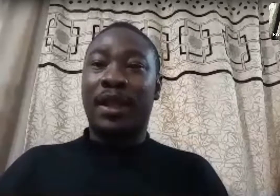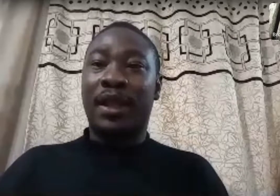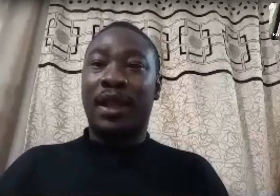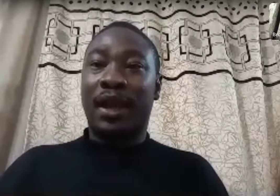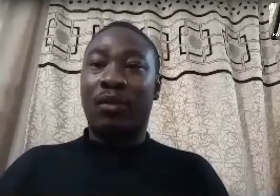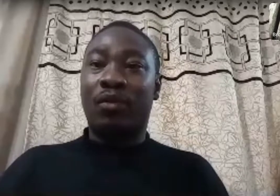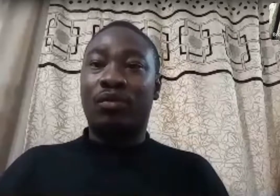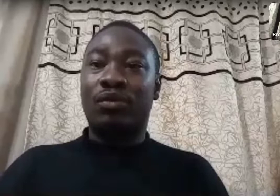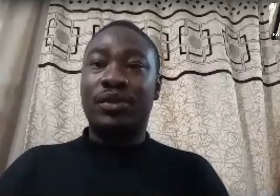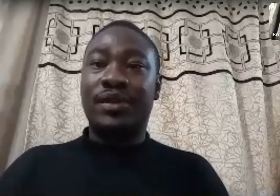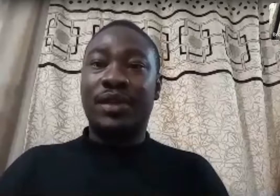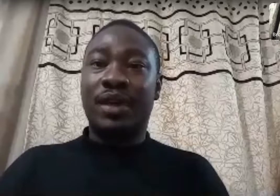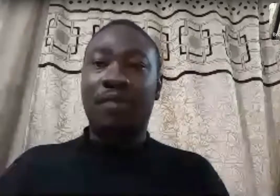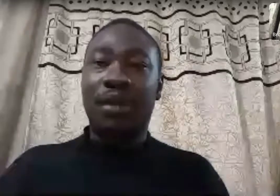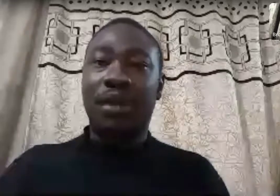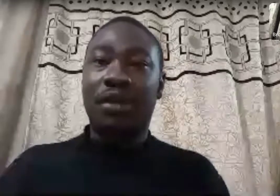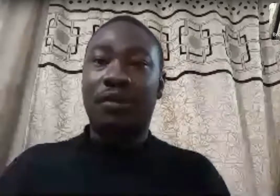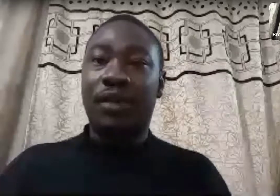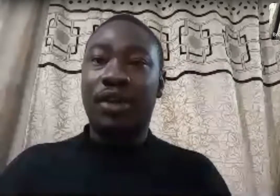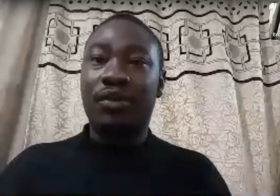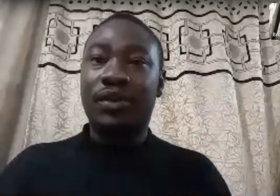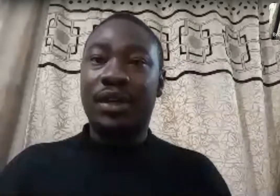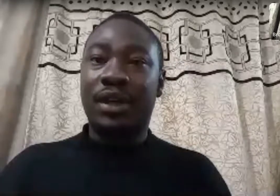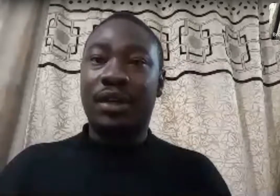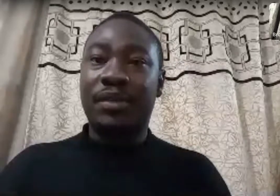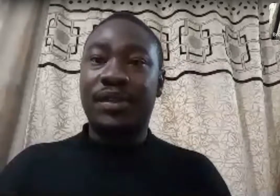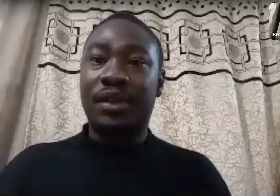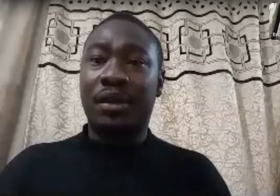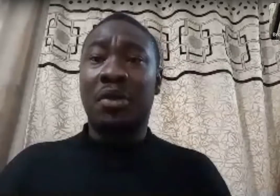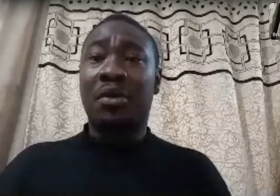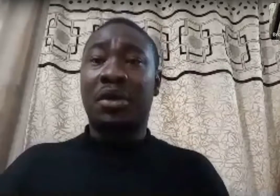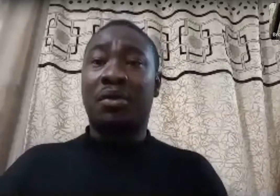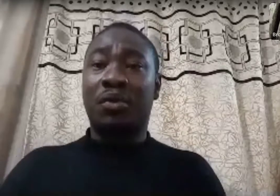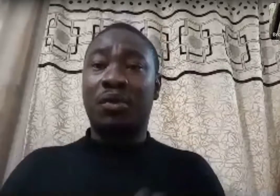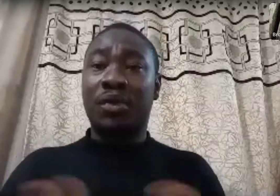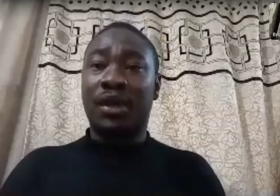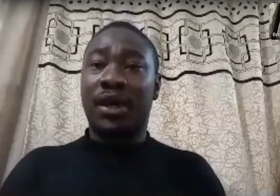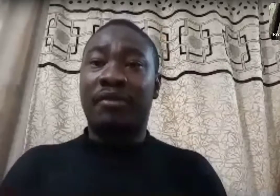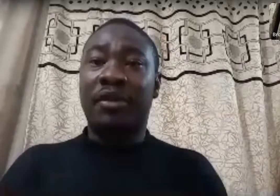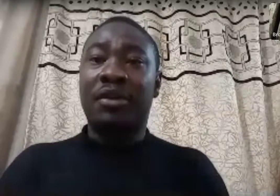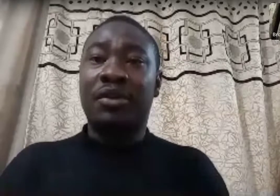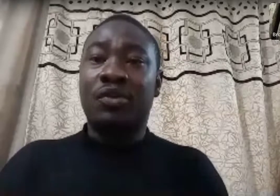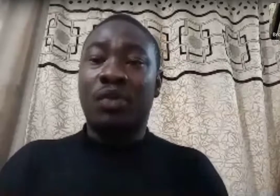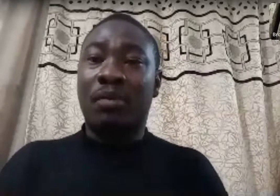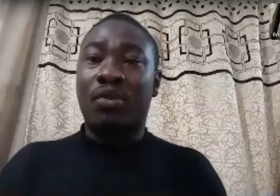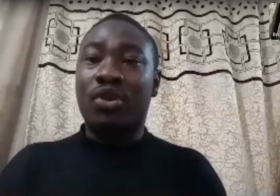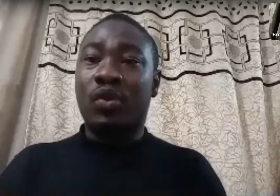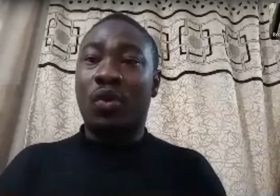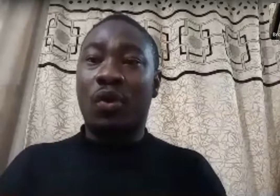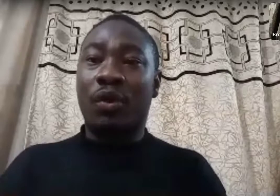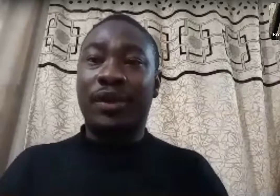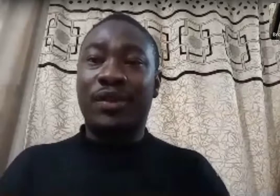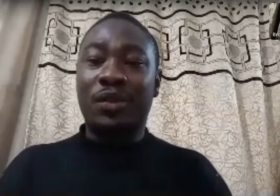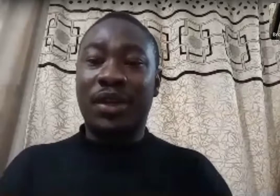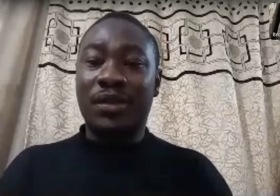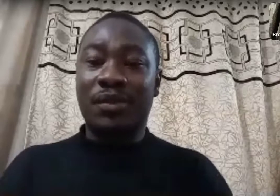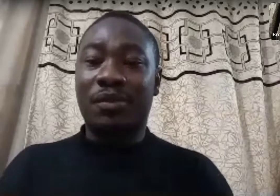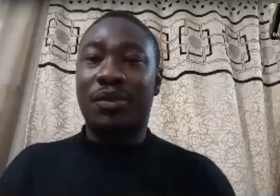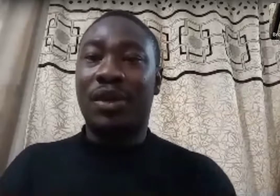send me your videos and let me see. Okay, we're doing it live. So I'm going to call on the students. Let's just have a brief exercise before